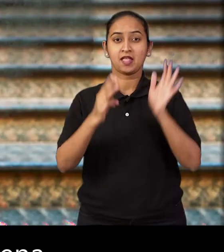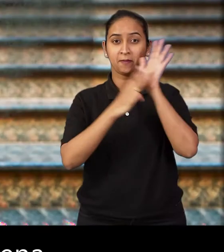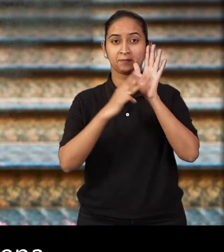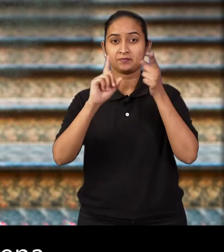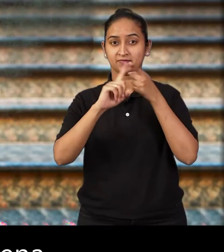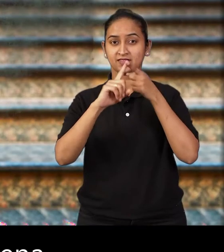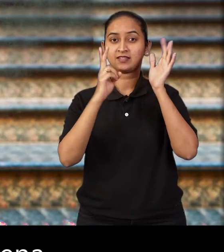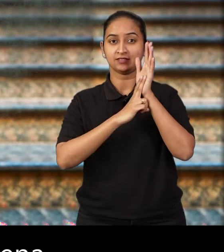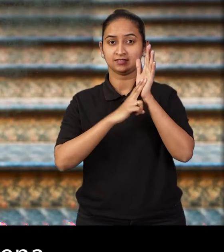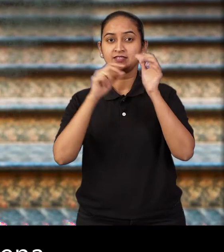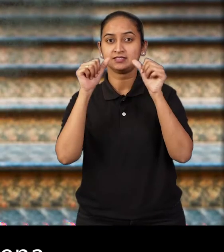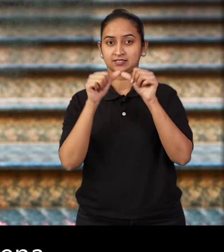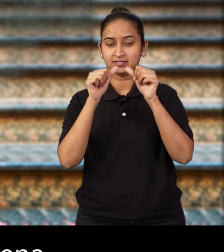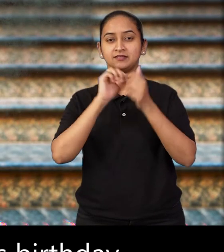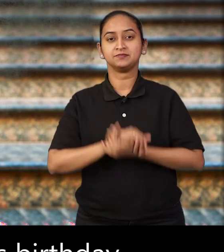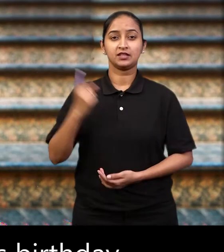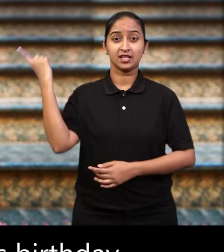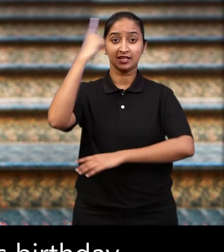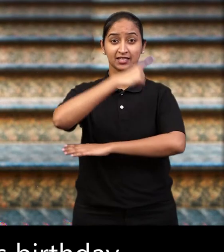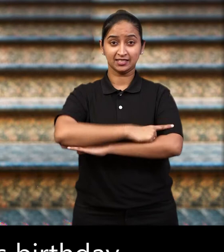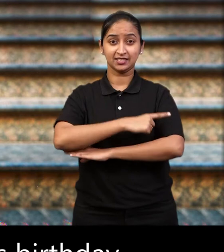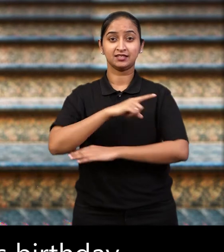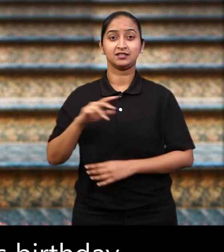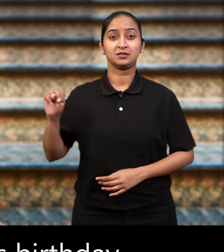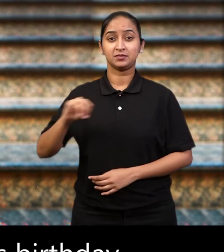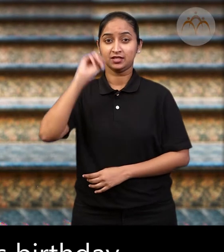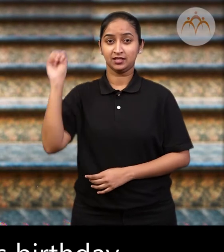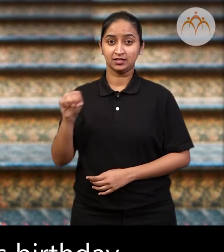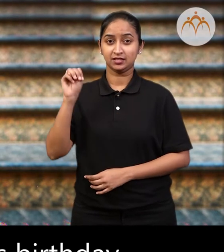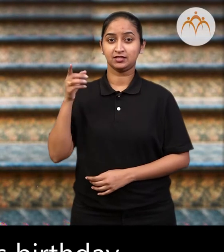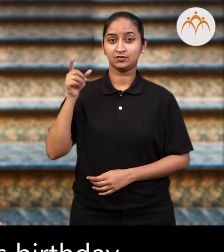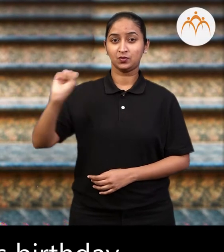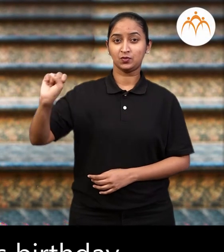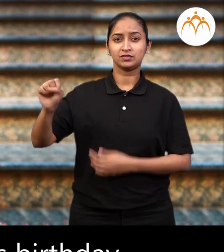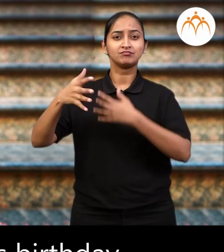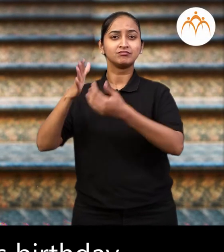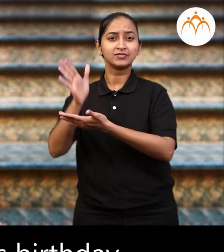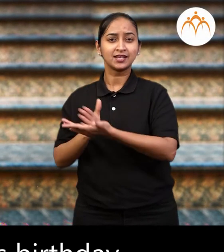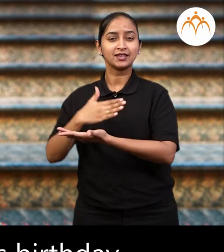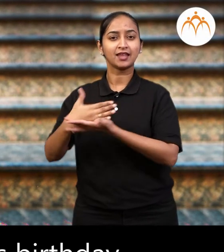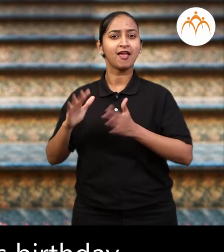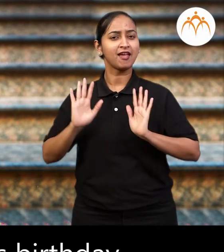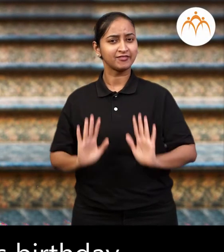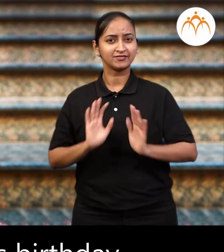This is Meena. Today is Meena's birthday.